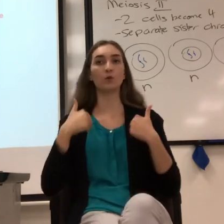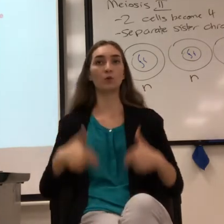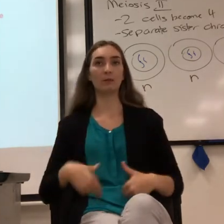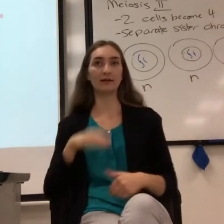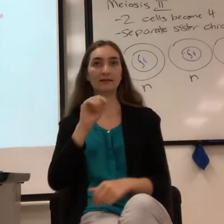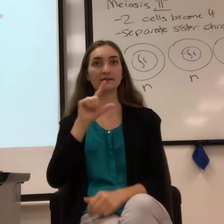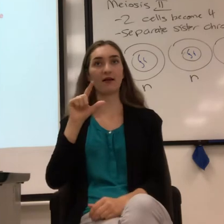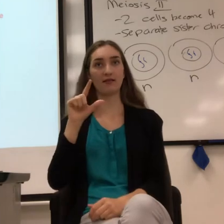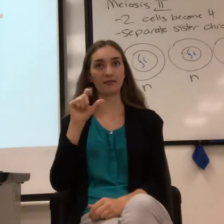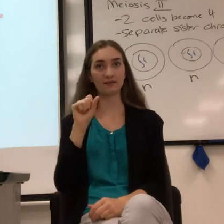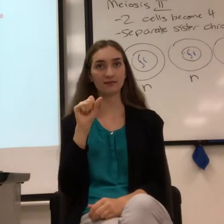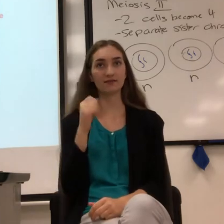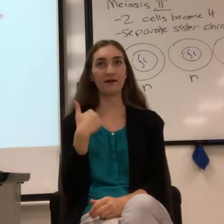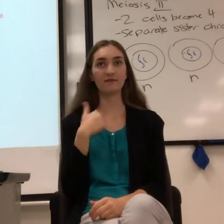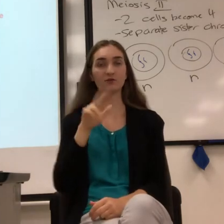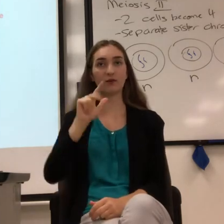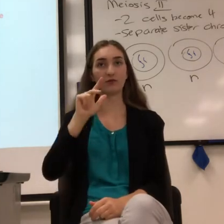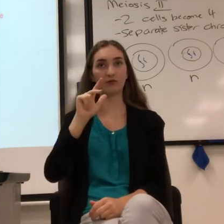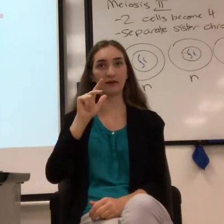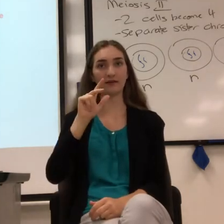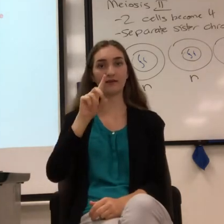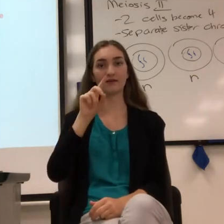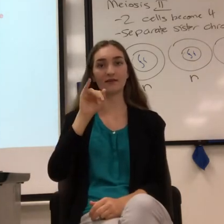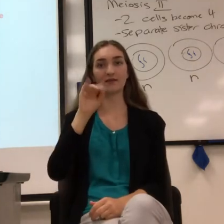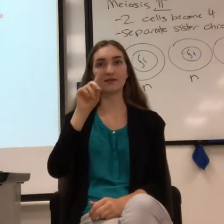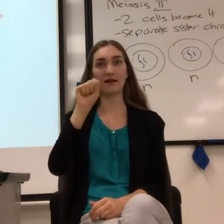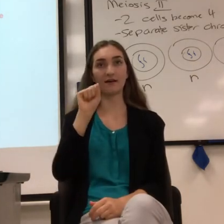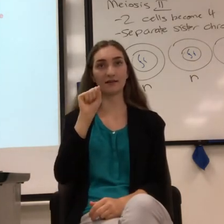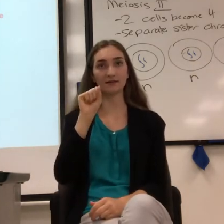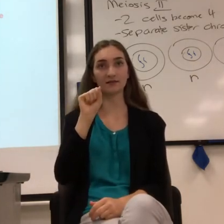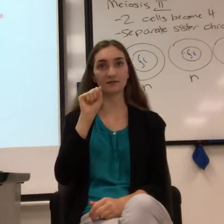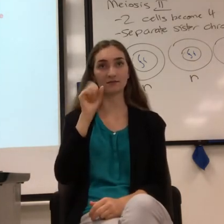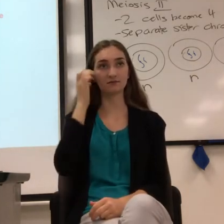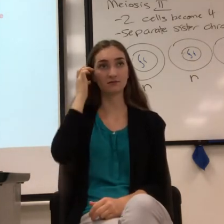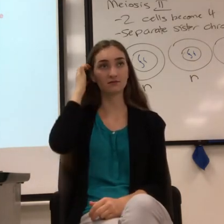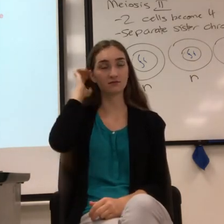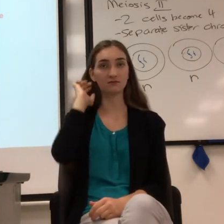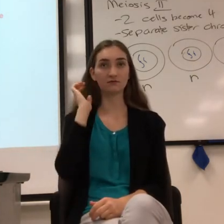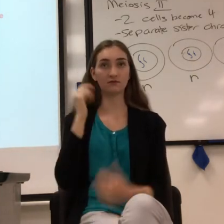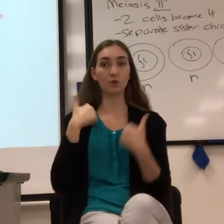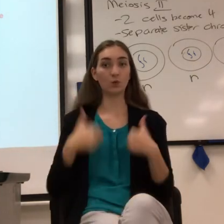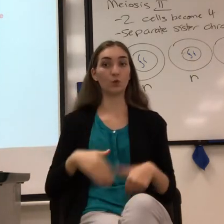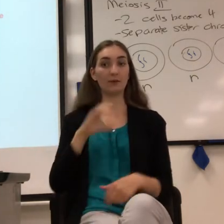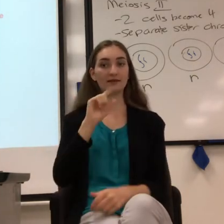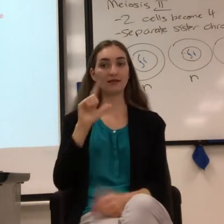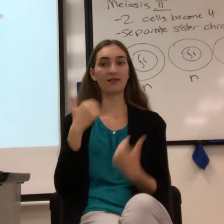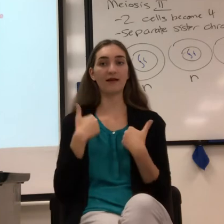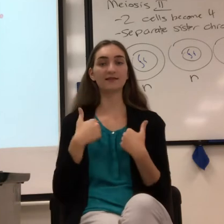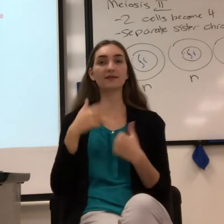right? 23 dyads? 23 dyads? That's what I'm going for here. In a human cell, because we're humans, right?